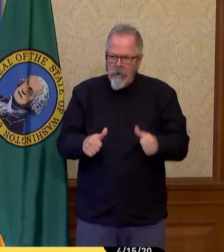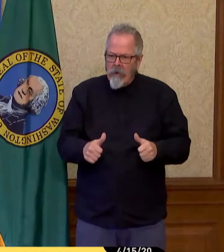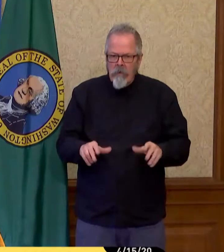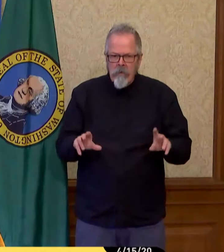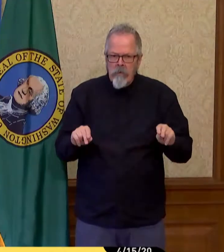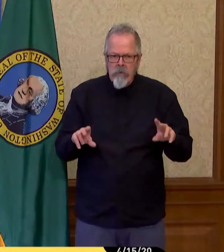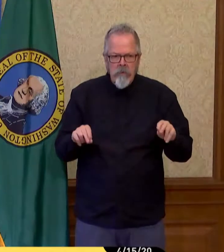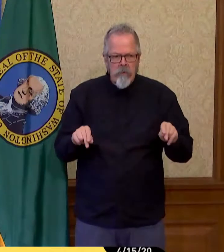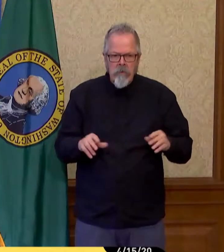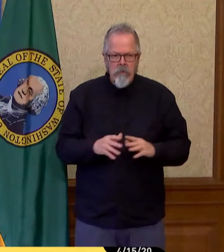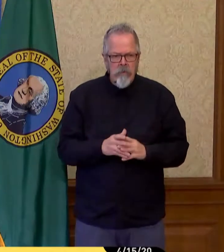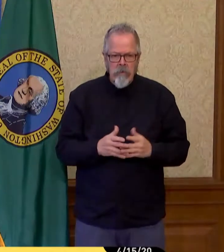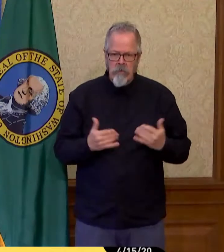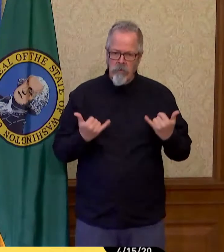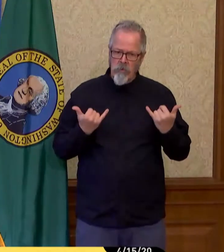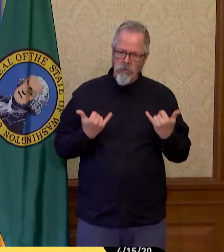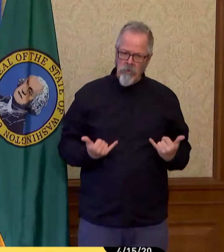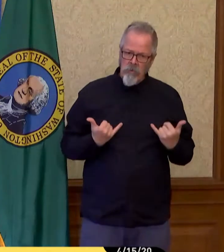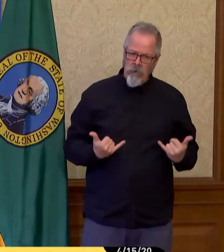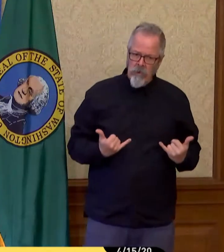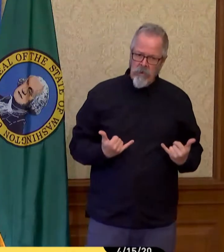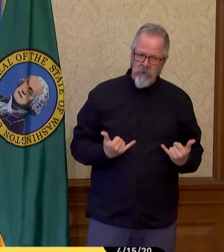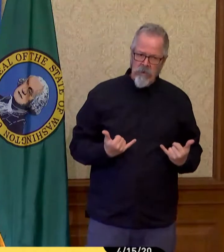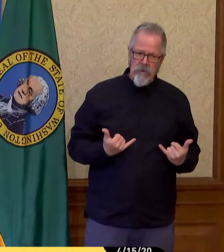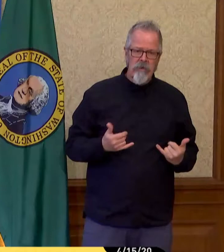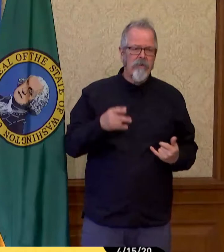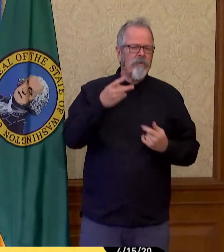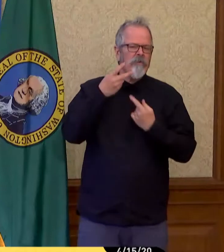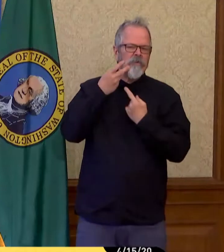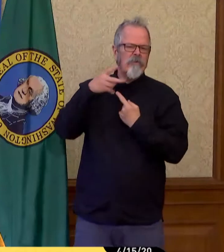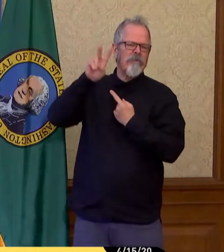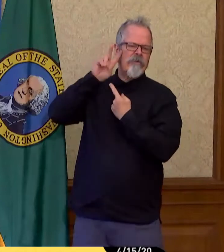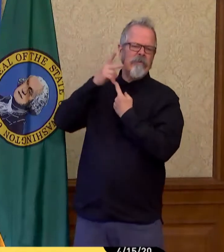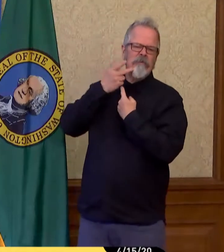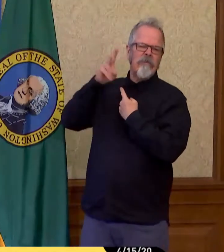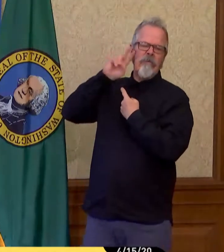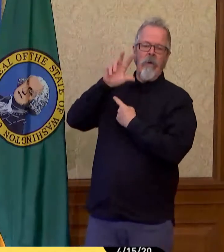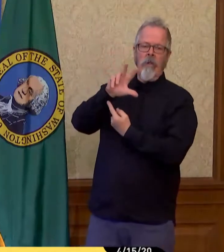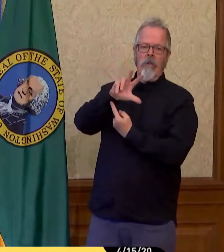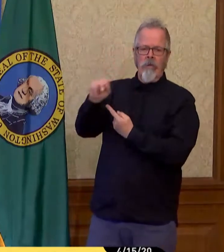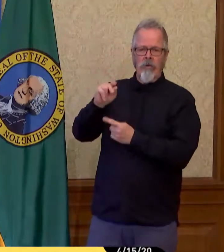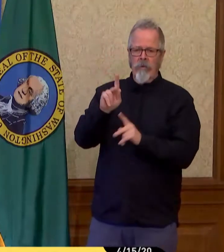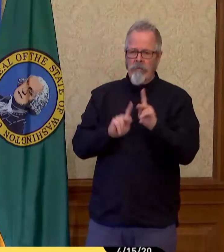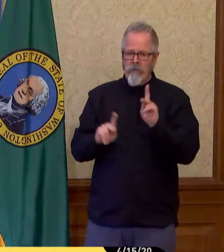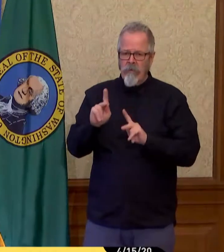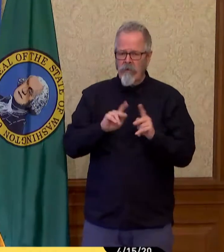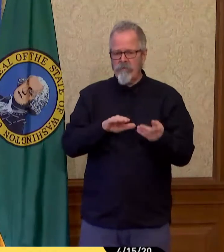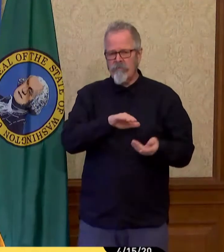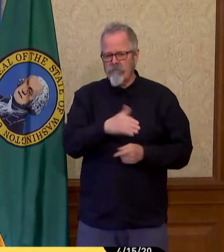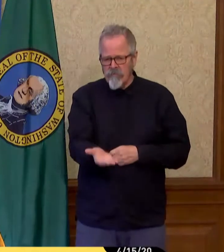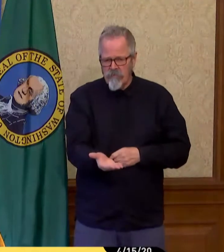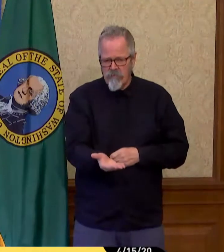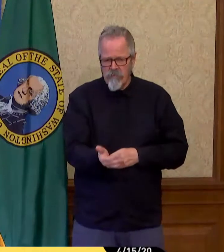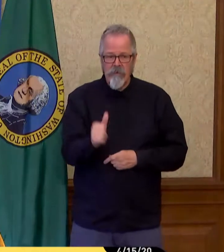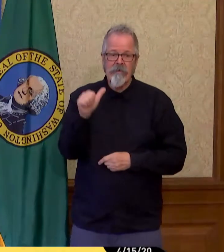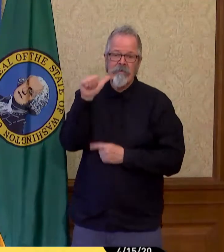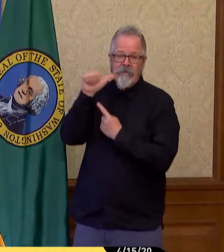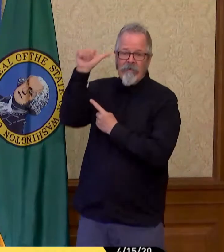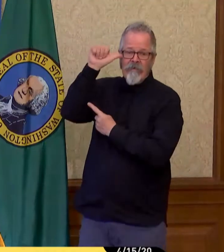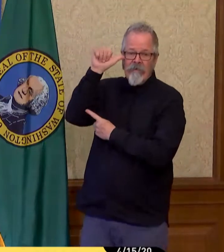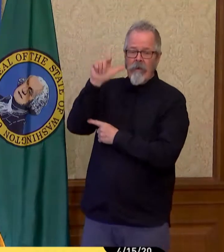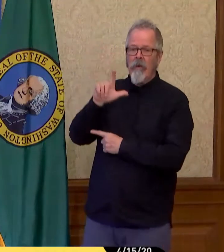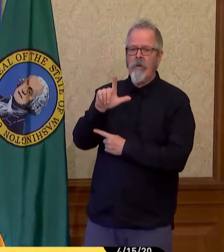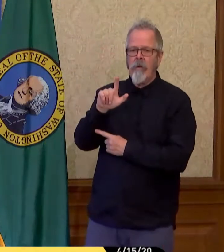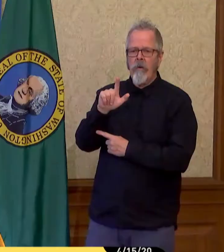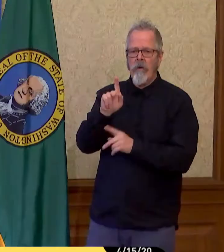We lost 30 Washingtonians the day before yesterday. I believe 21 yesterday. Each one of these is a tragedy